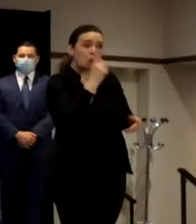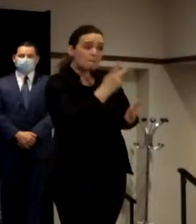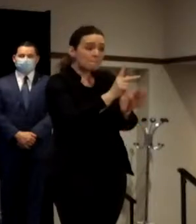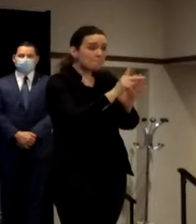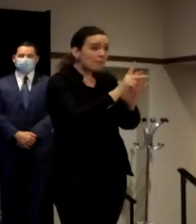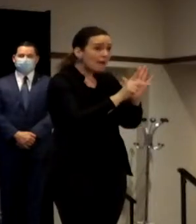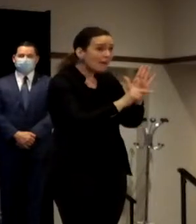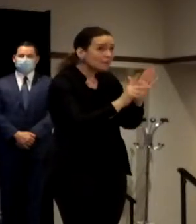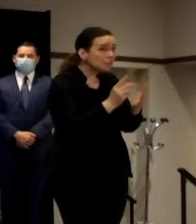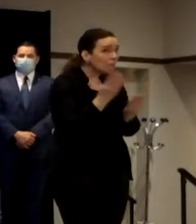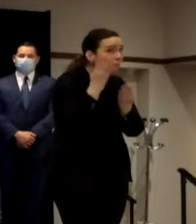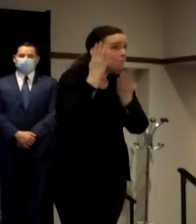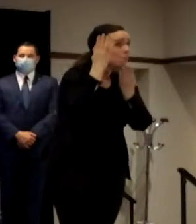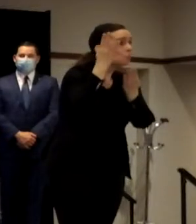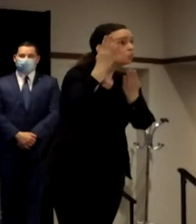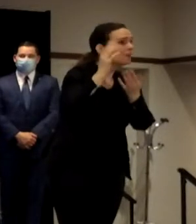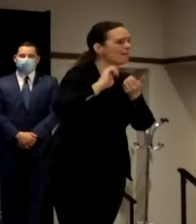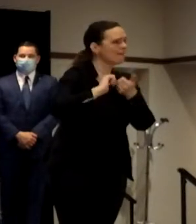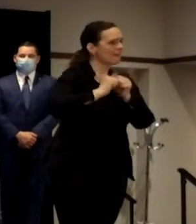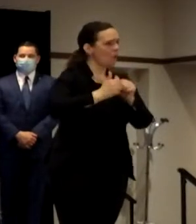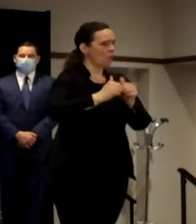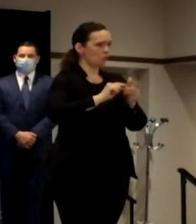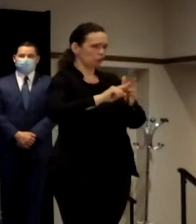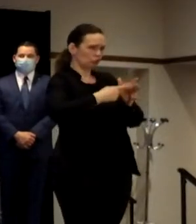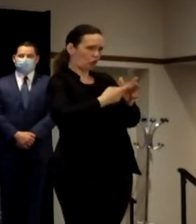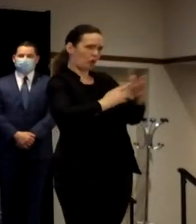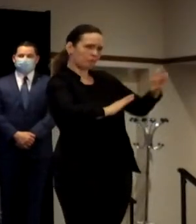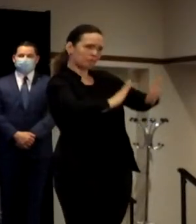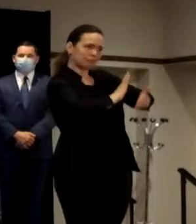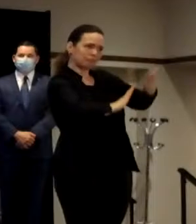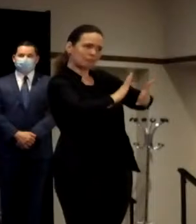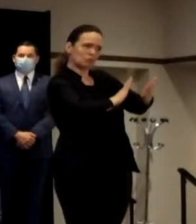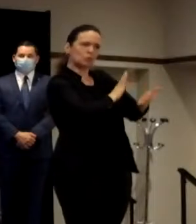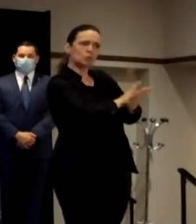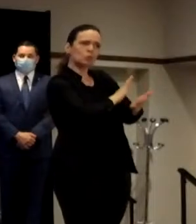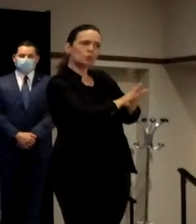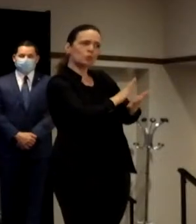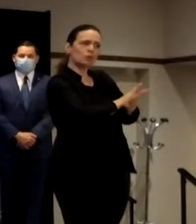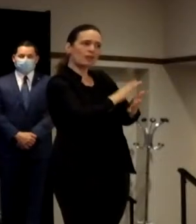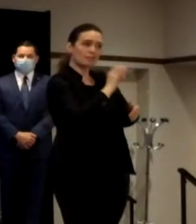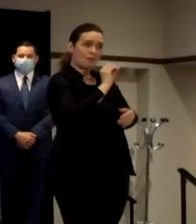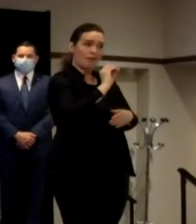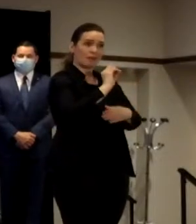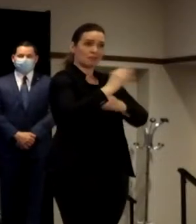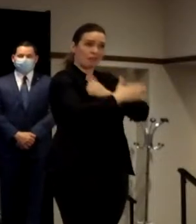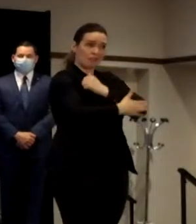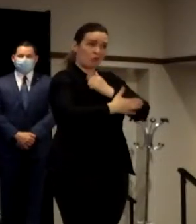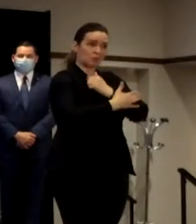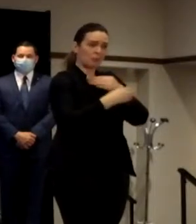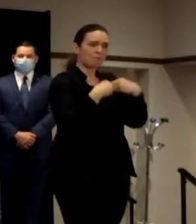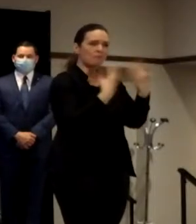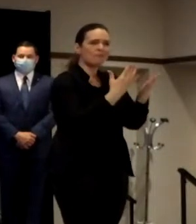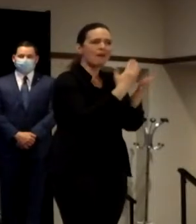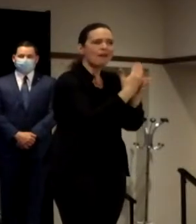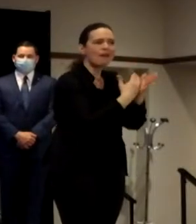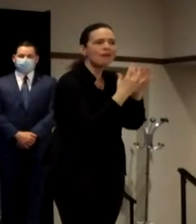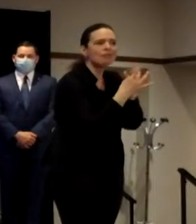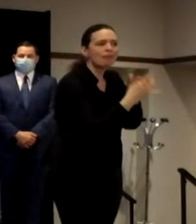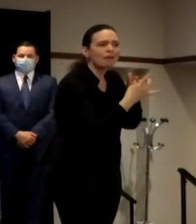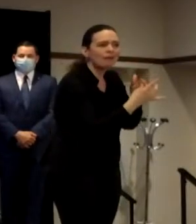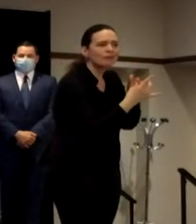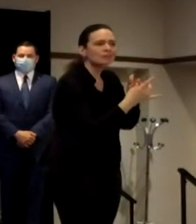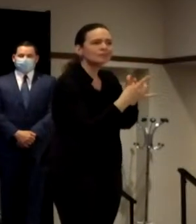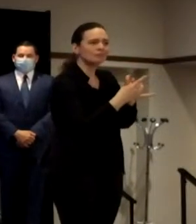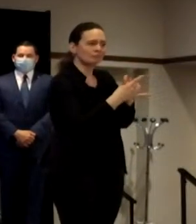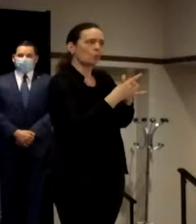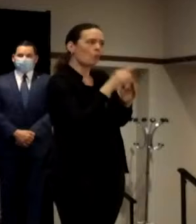implemented? So we give guidance, which is very important, is that how the school is going to do. So in-person